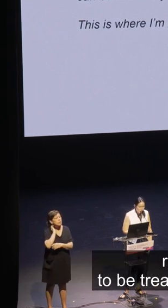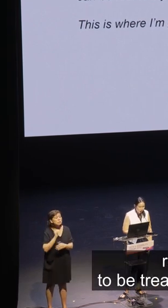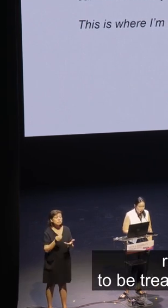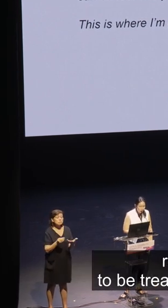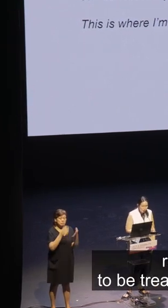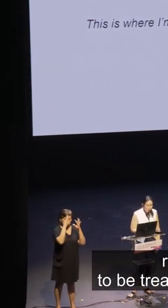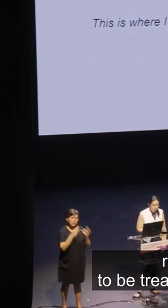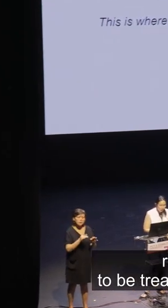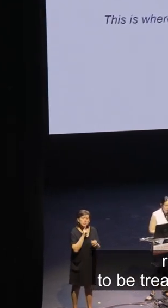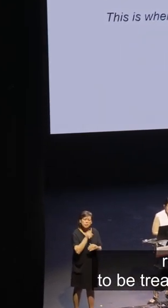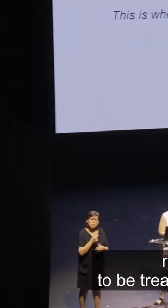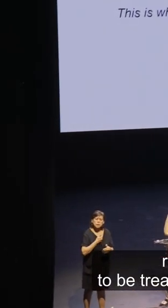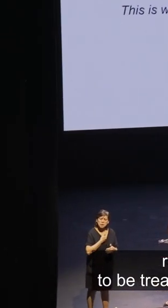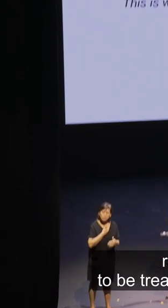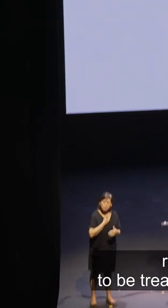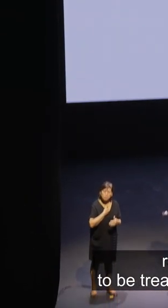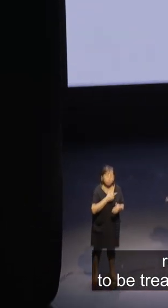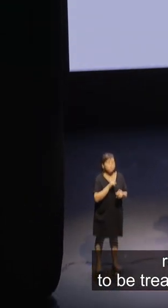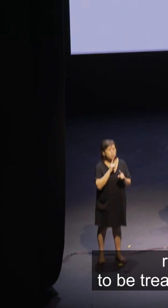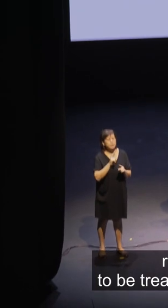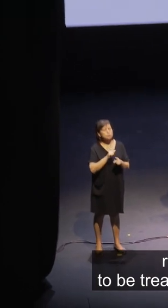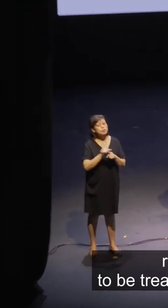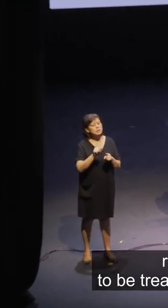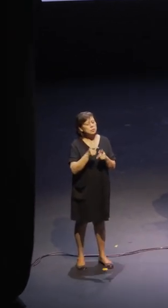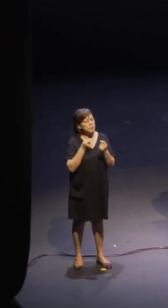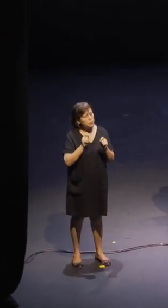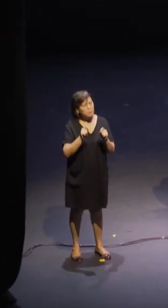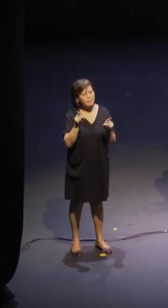to be real to herself, to be treated on her own terms.